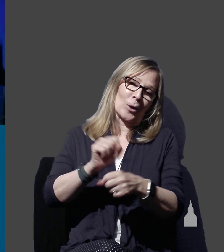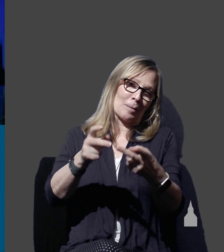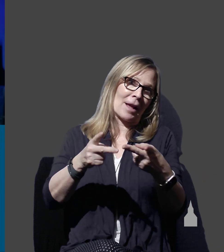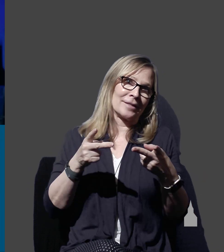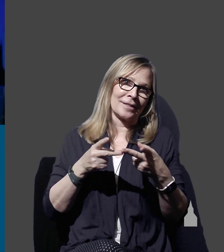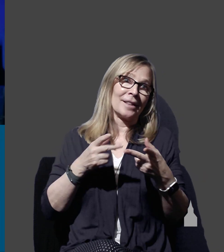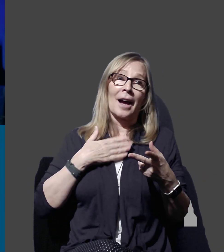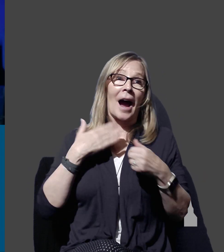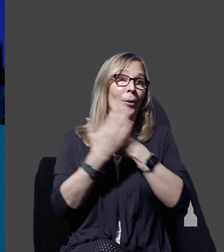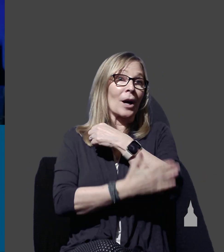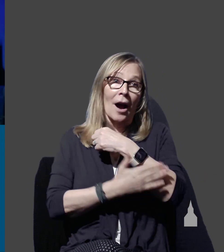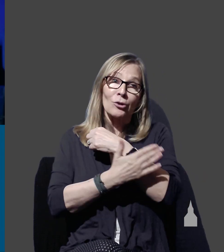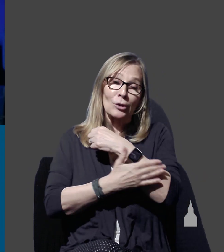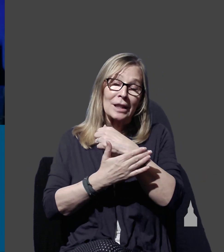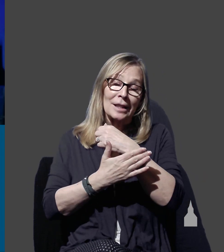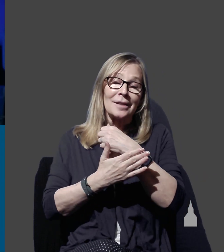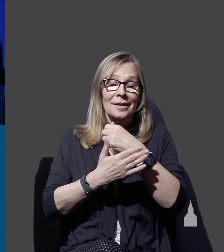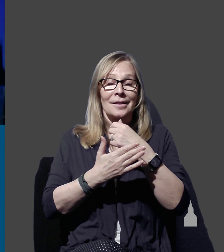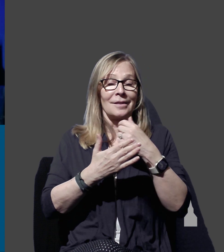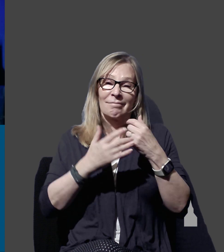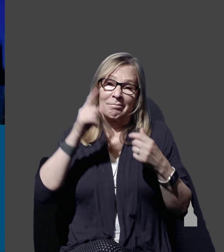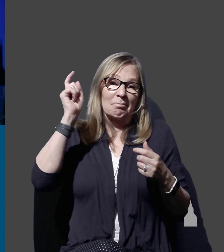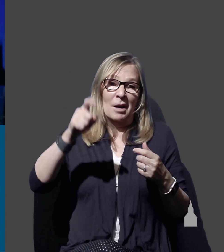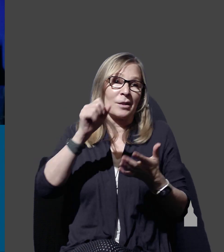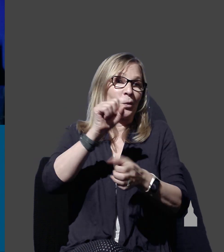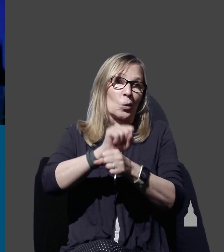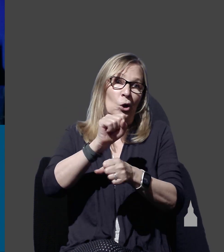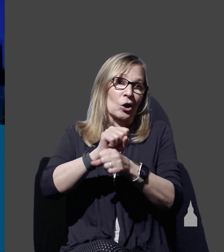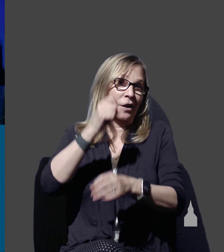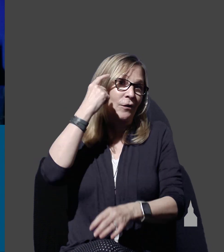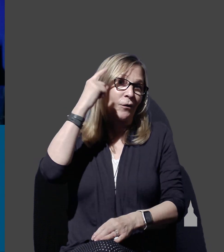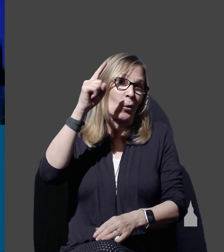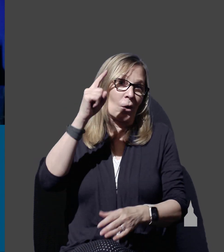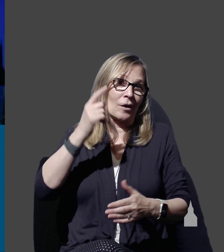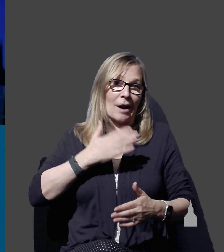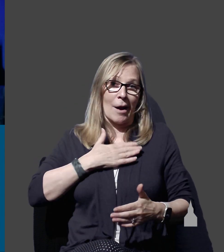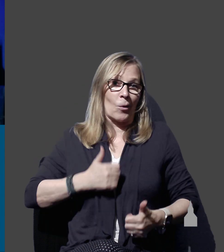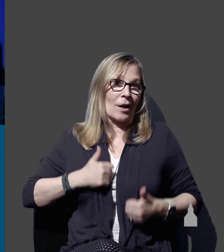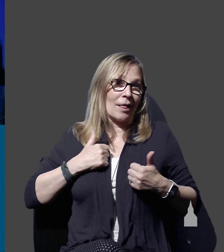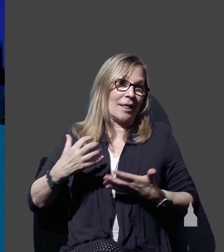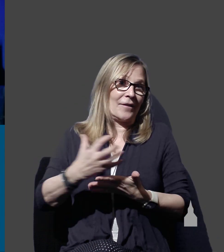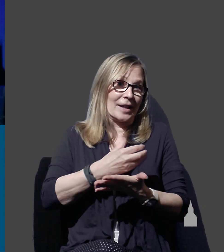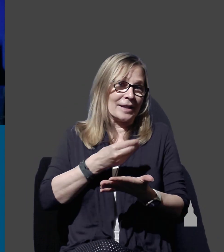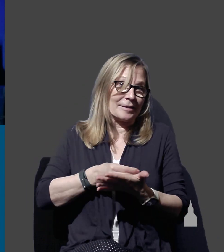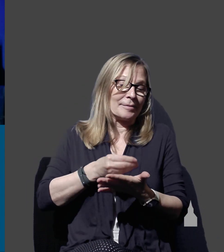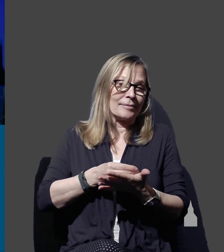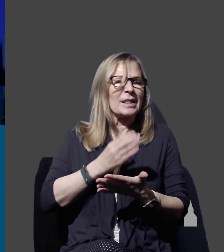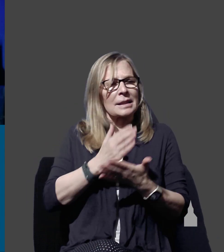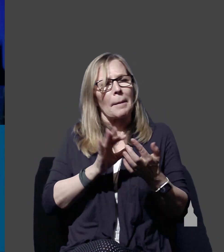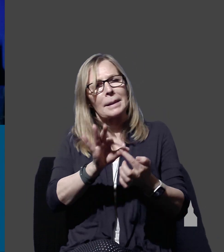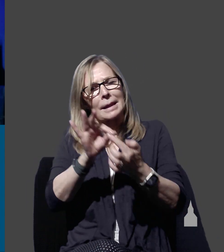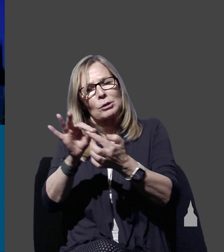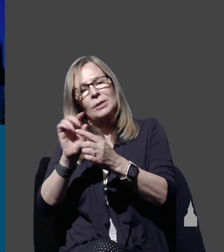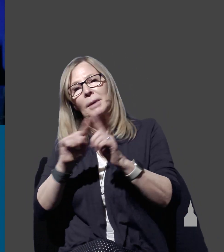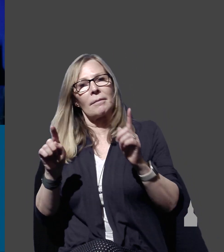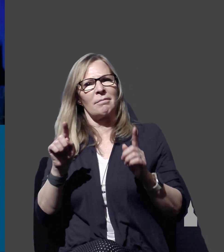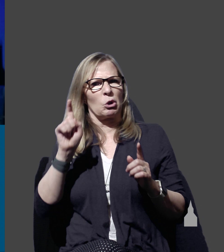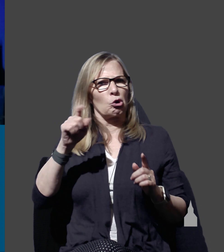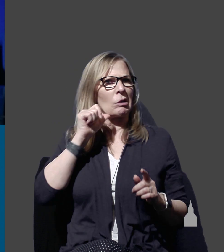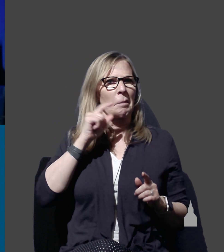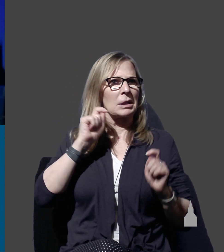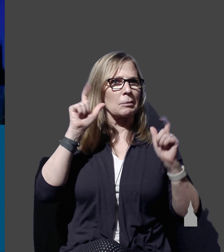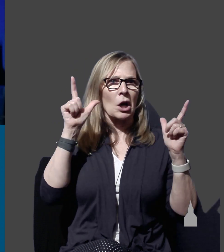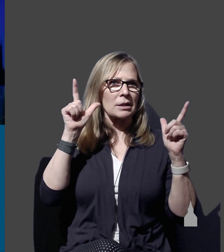our country, with rare exception, we have to work for a living. Shouldn't be surprising, because when God